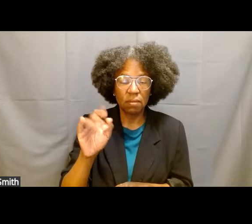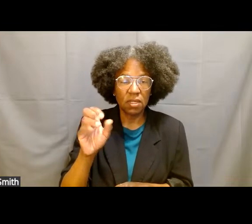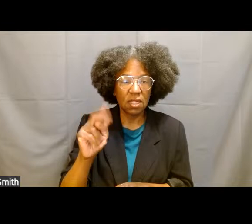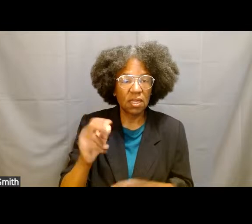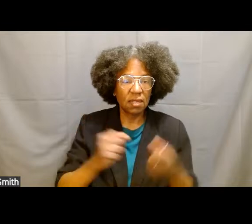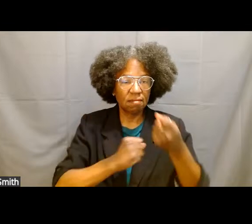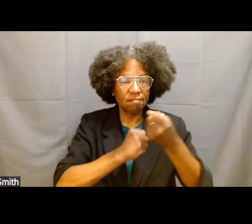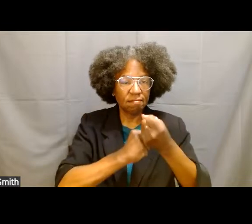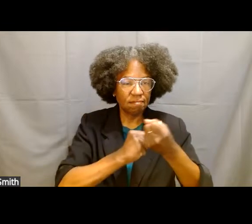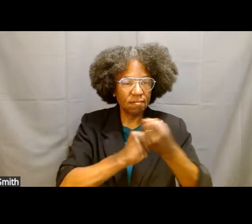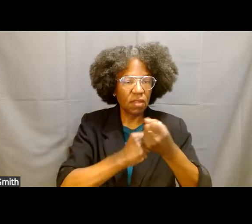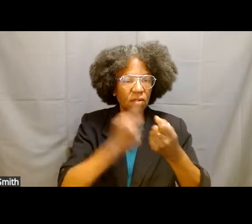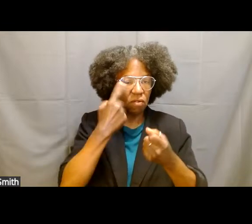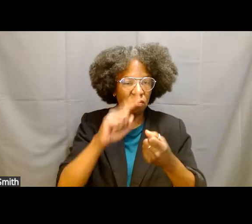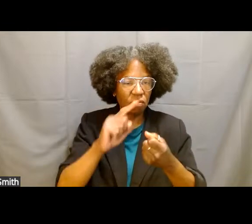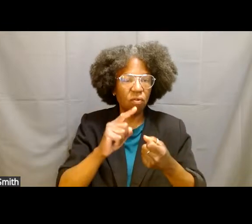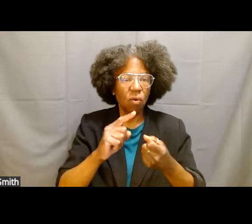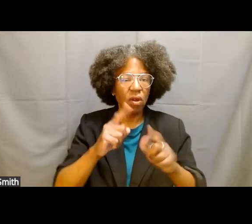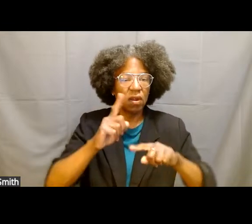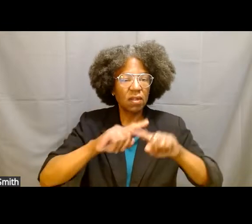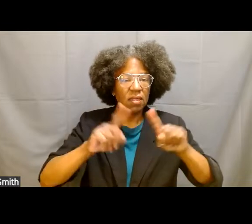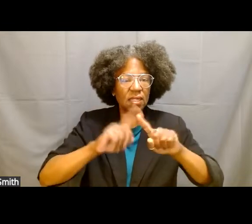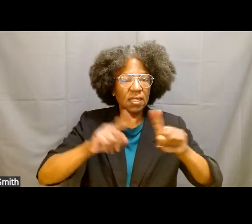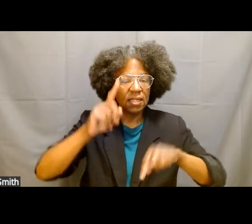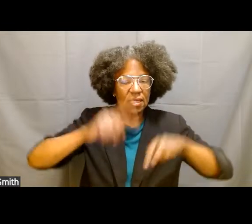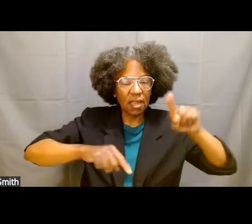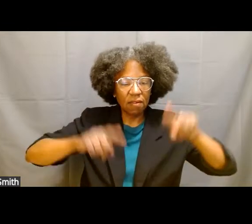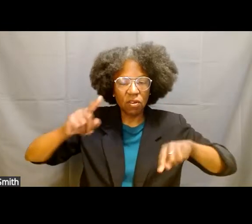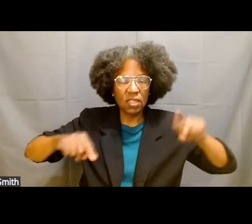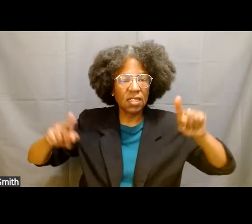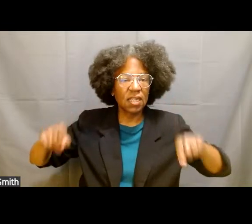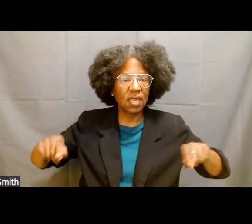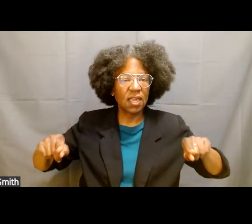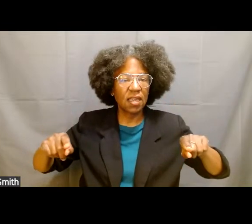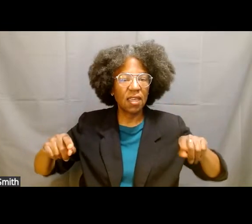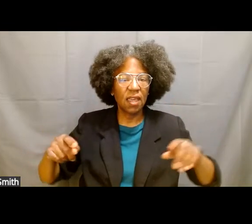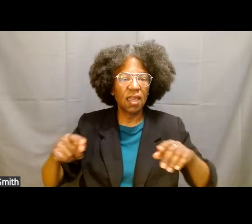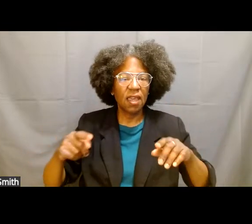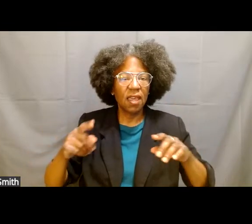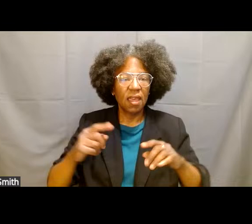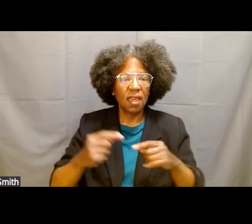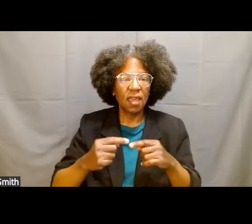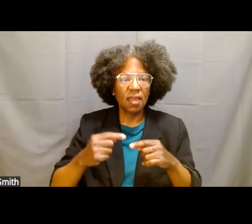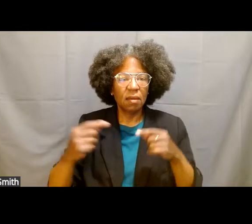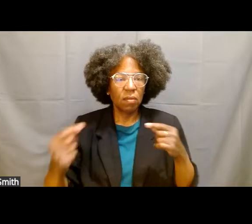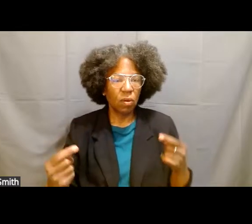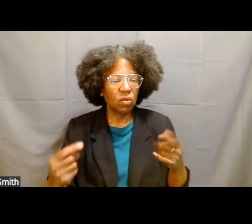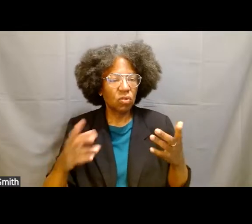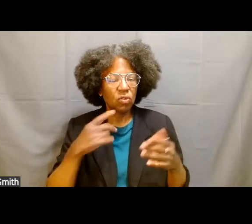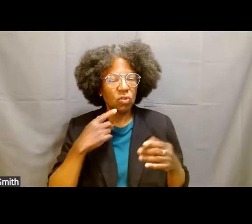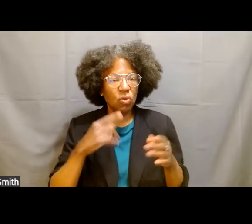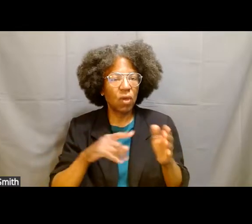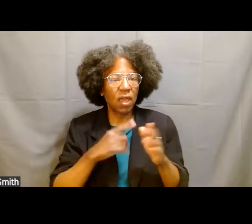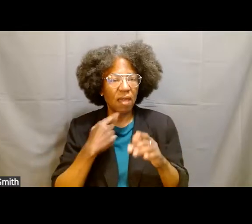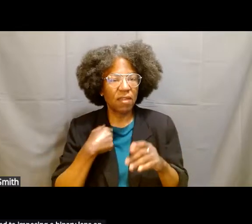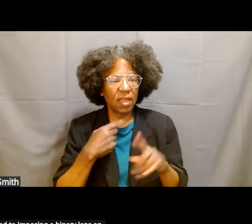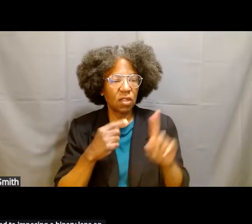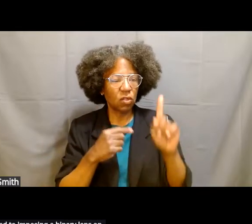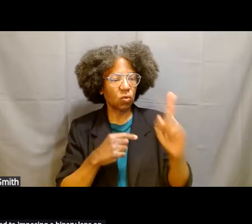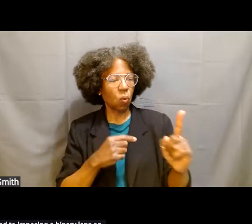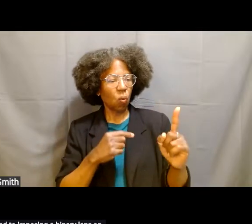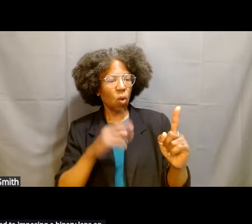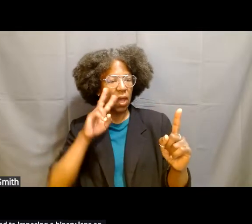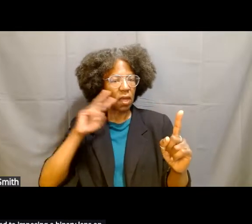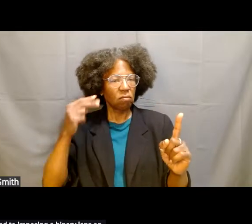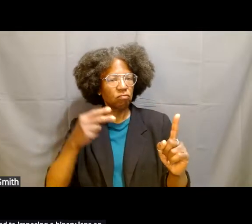of voices and as opposed to imposing a binary lens on our children's education and on